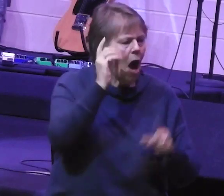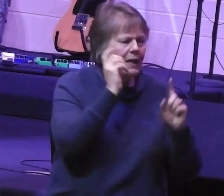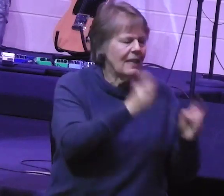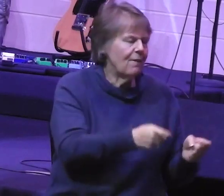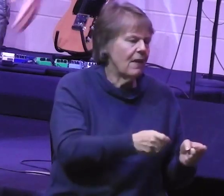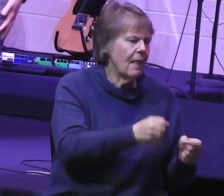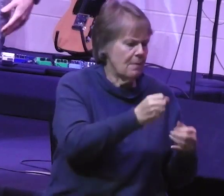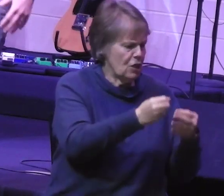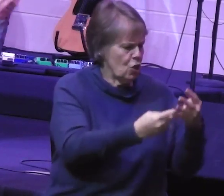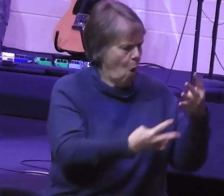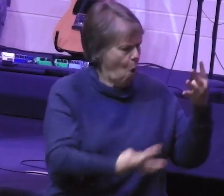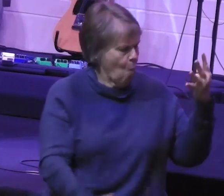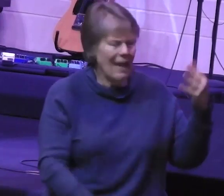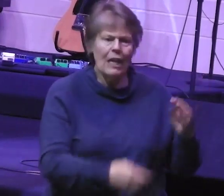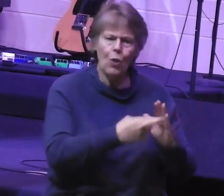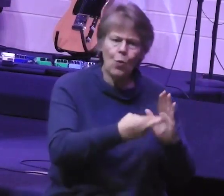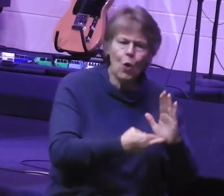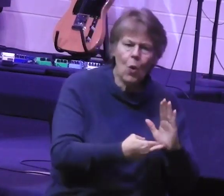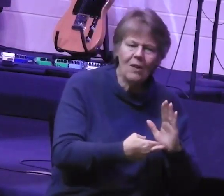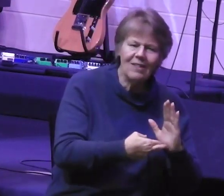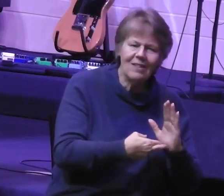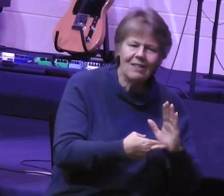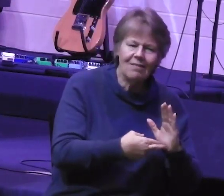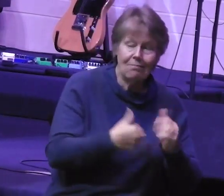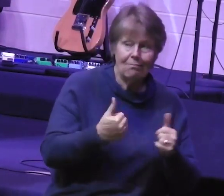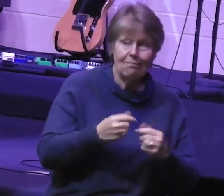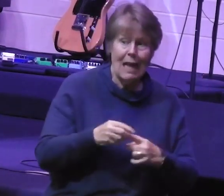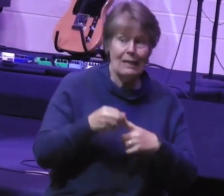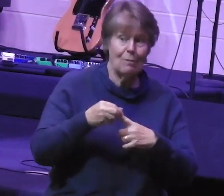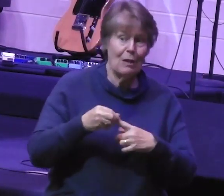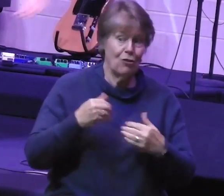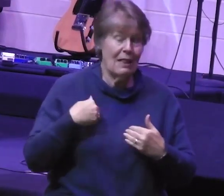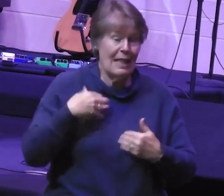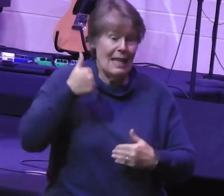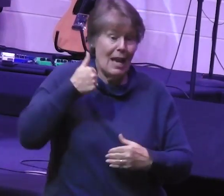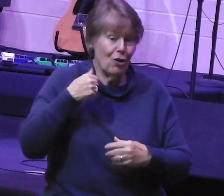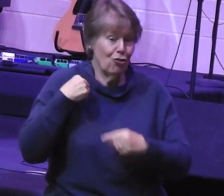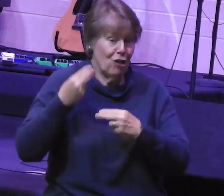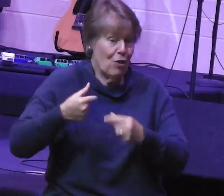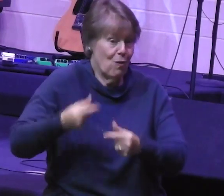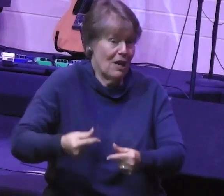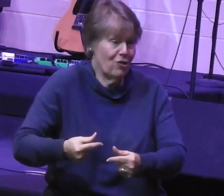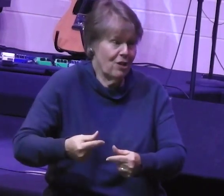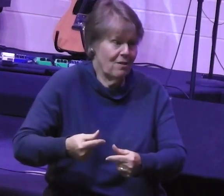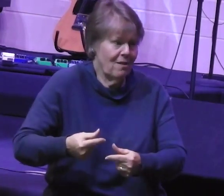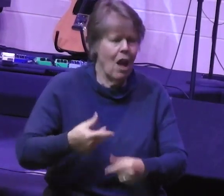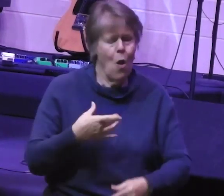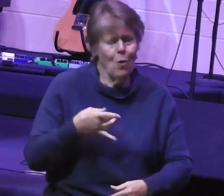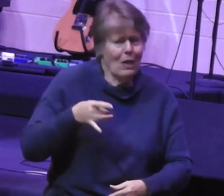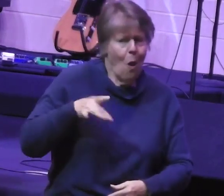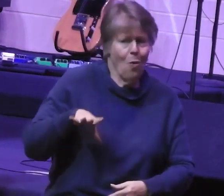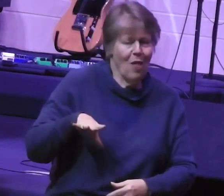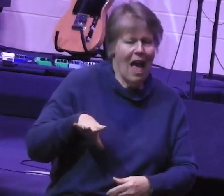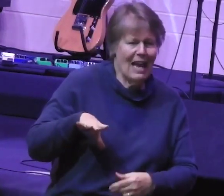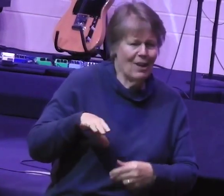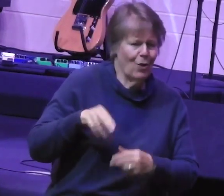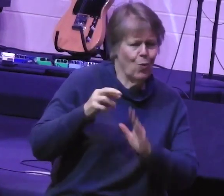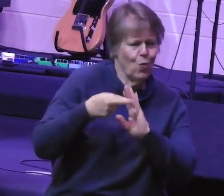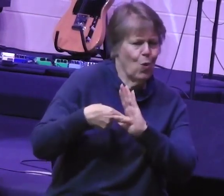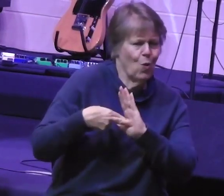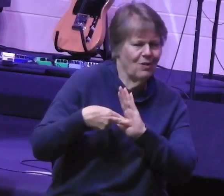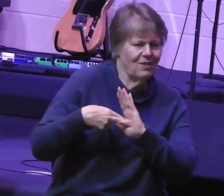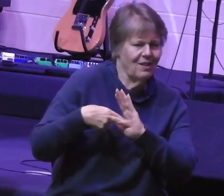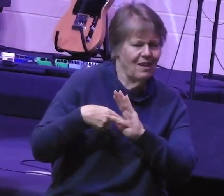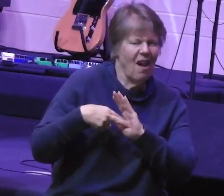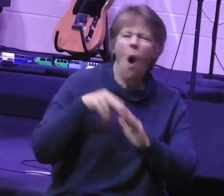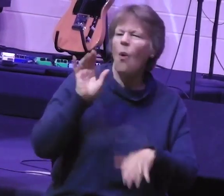we kind of, especially younger generations, we like to shirk the rules. We like to, live, that doesn't apply to me. And